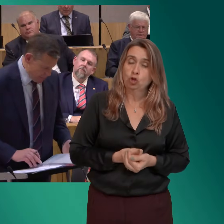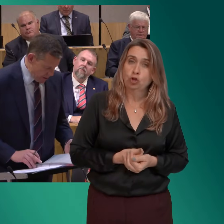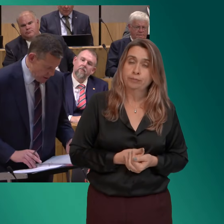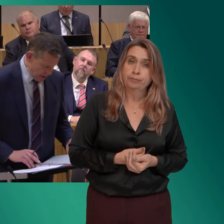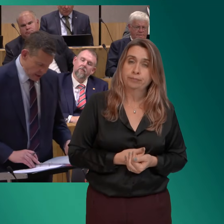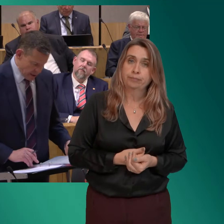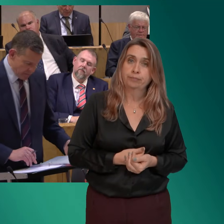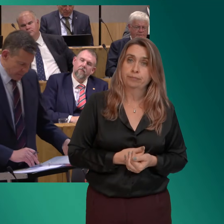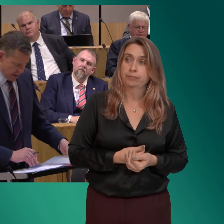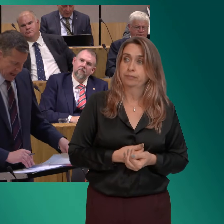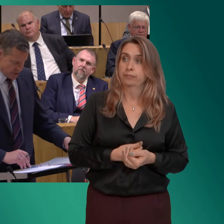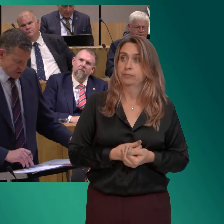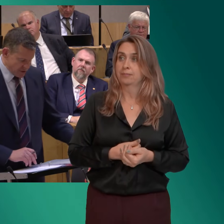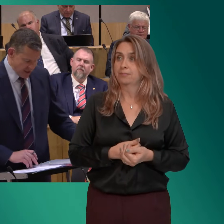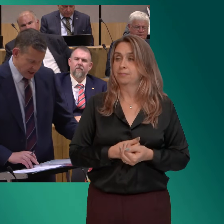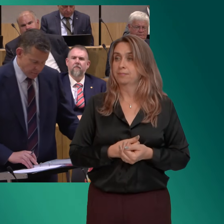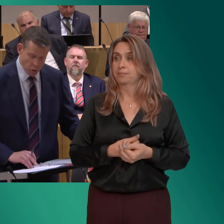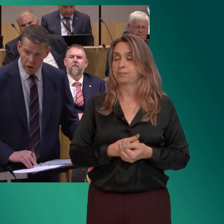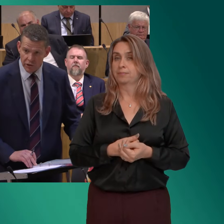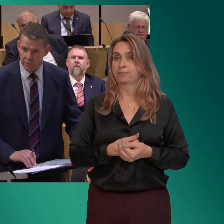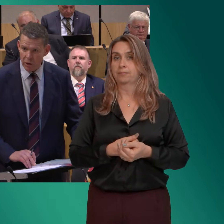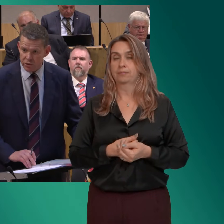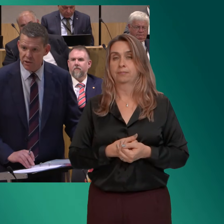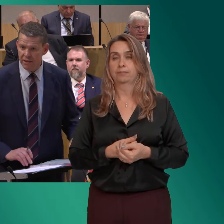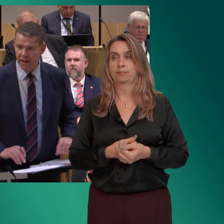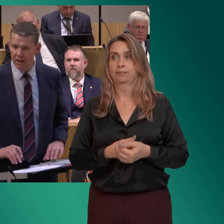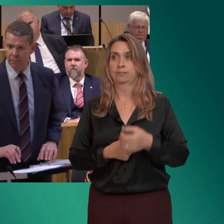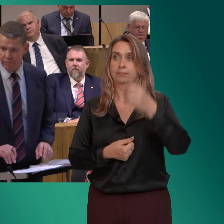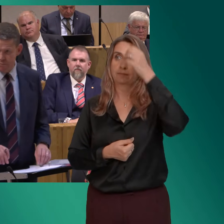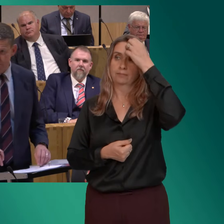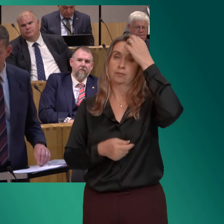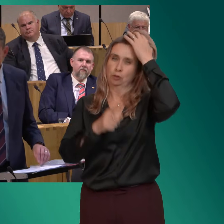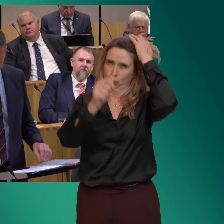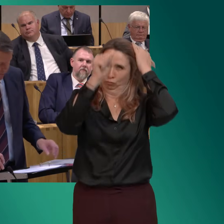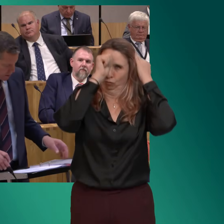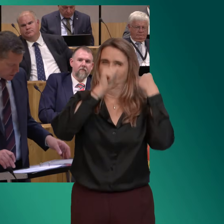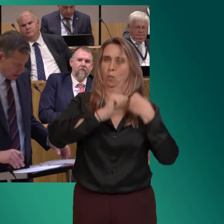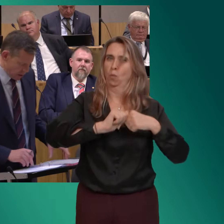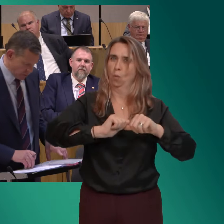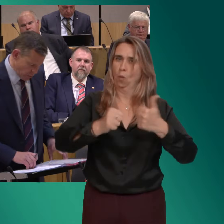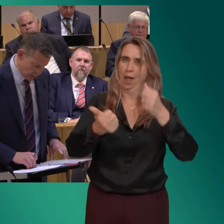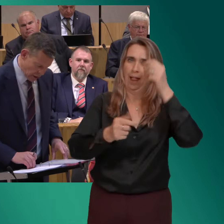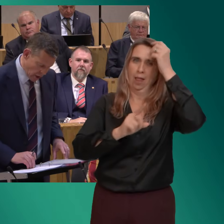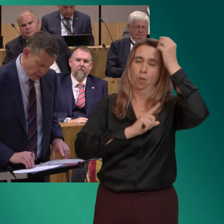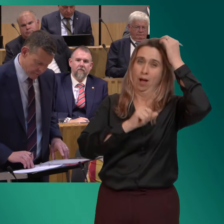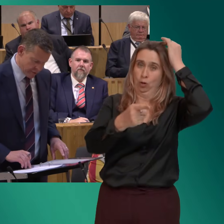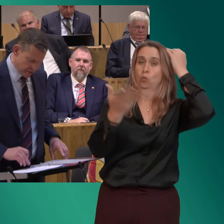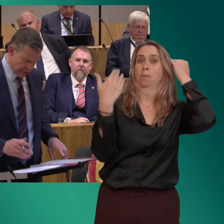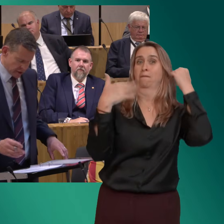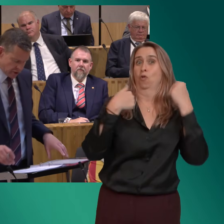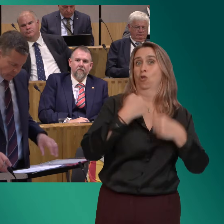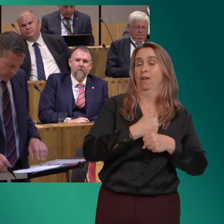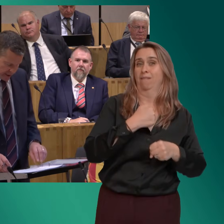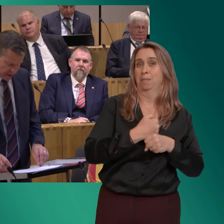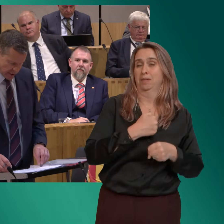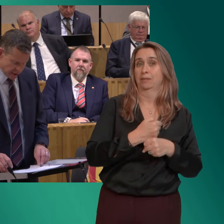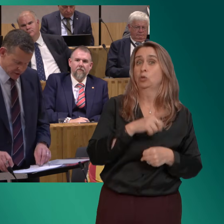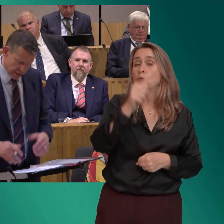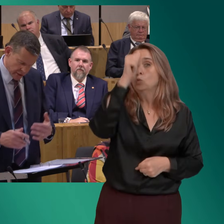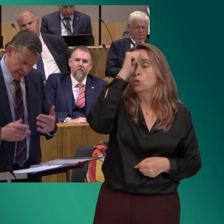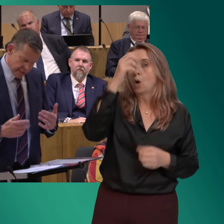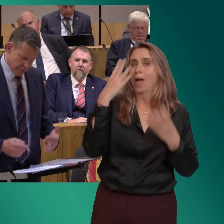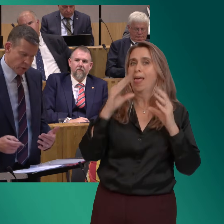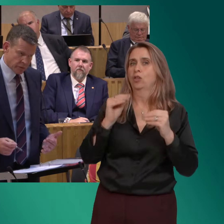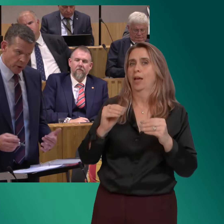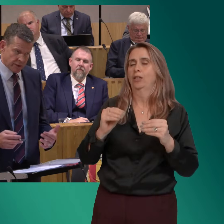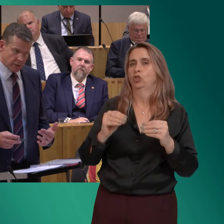The member has more knowledge than most from her previous role of the challenges that we face in education.